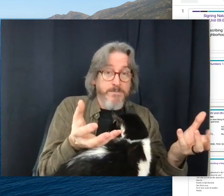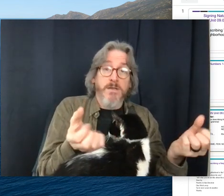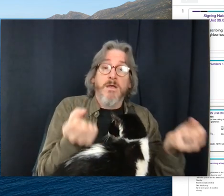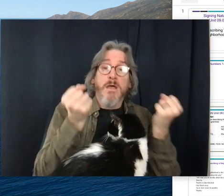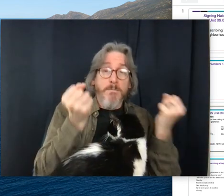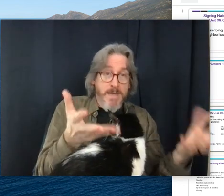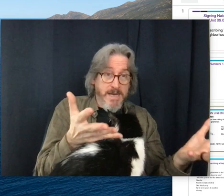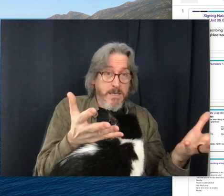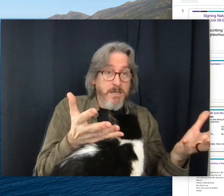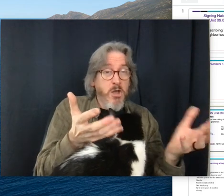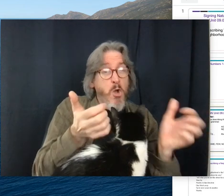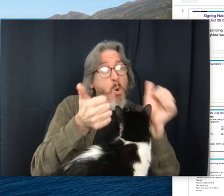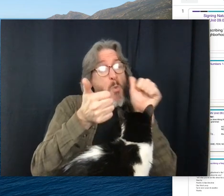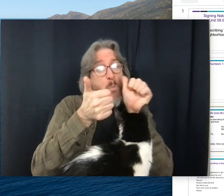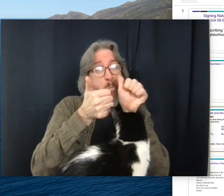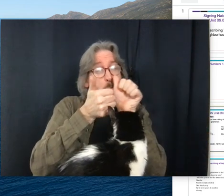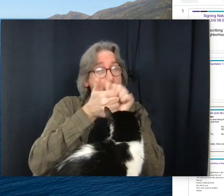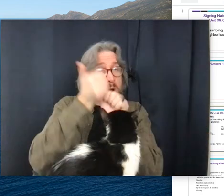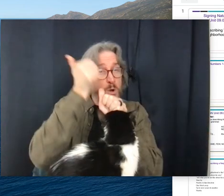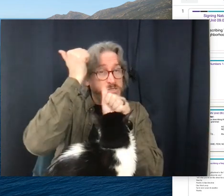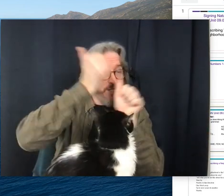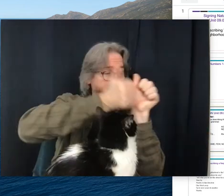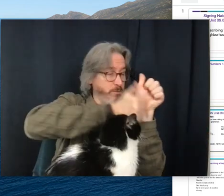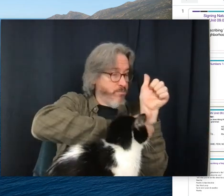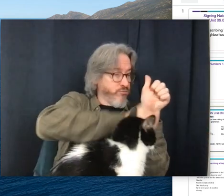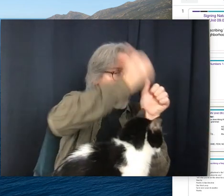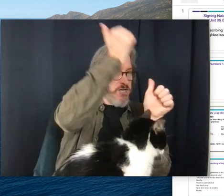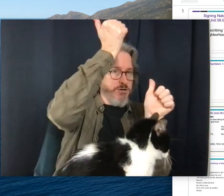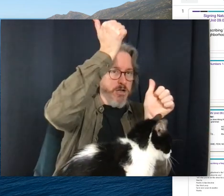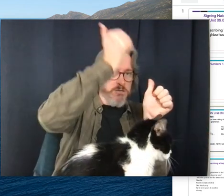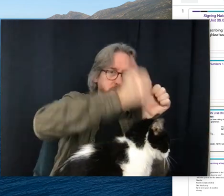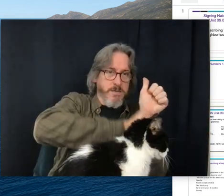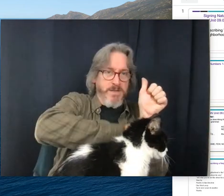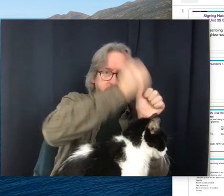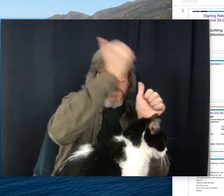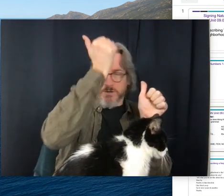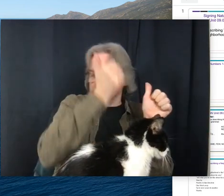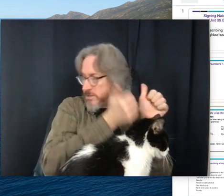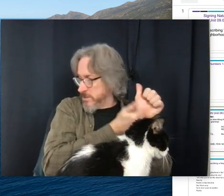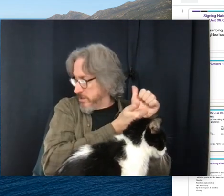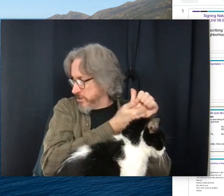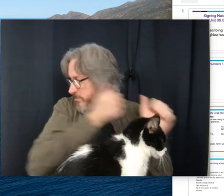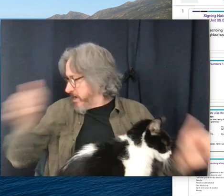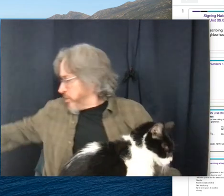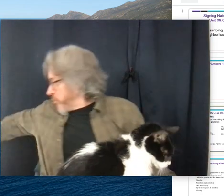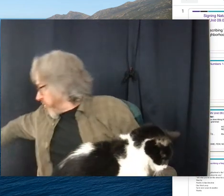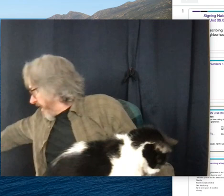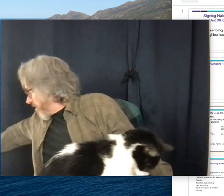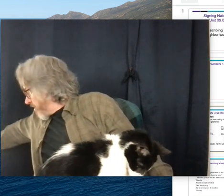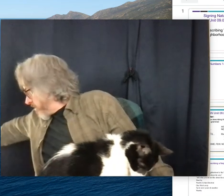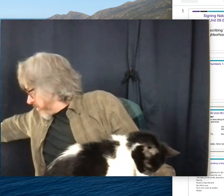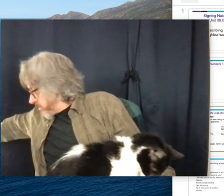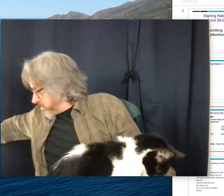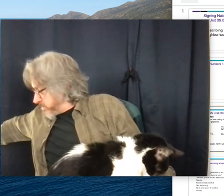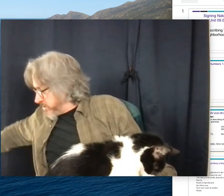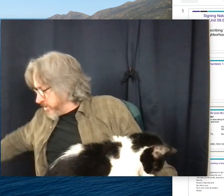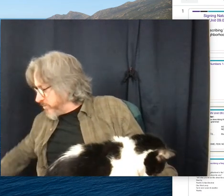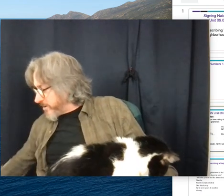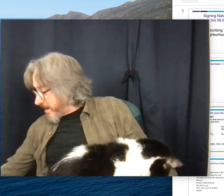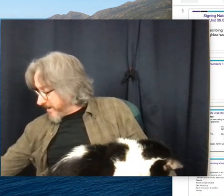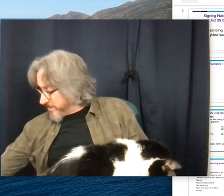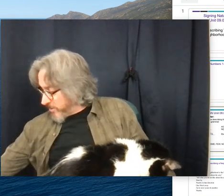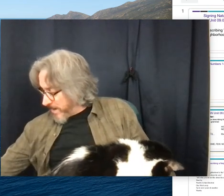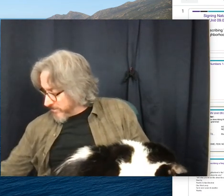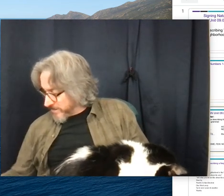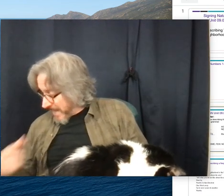many. Many, most, and you brush your knuckles up against the other knuckles. So, no, great. You